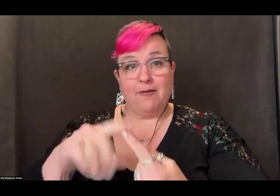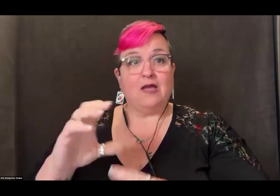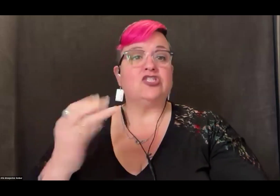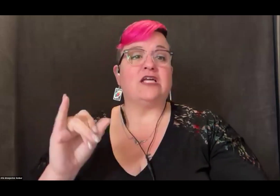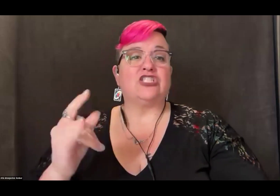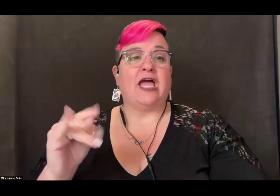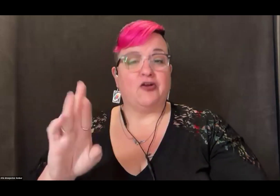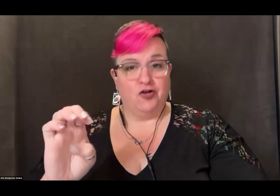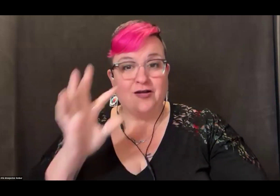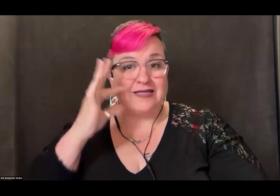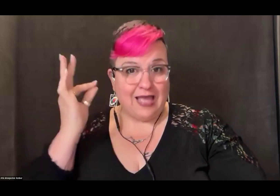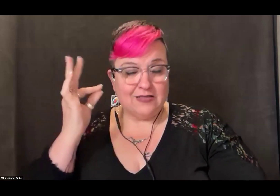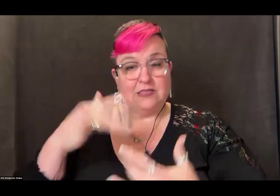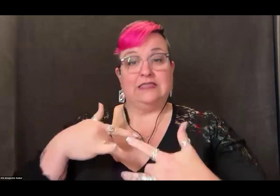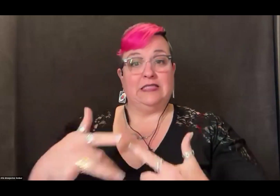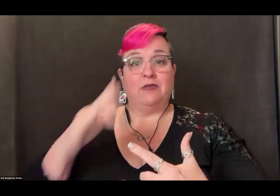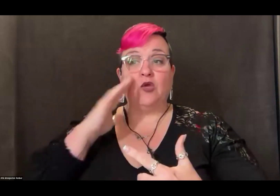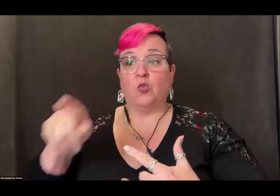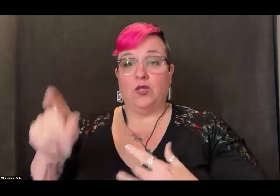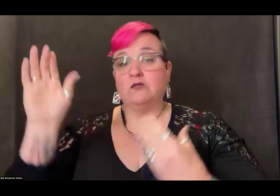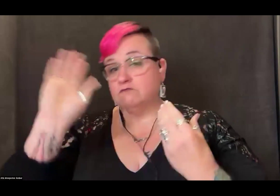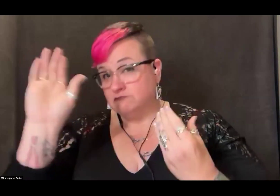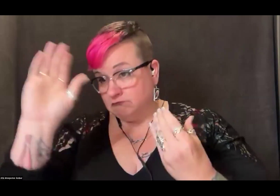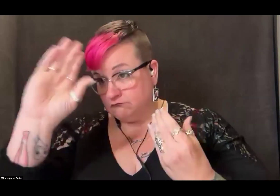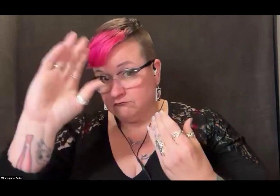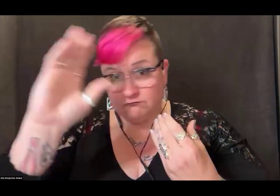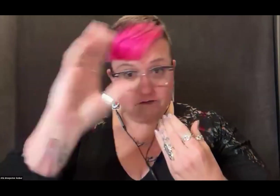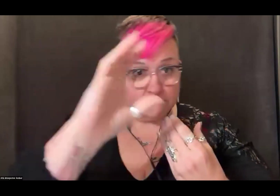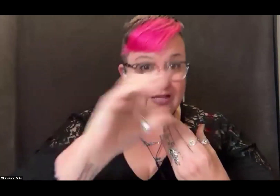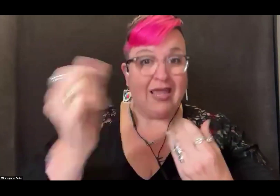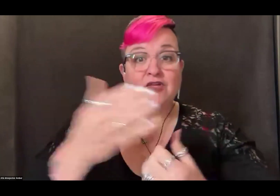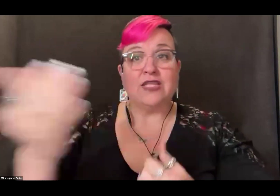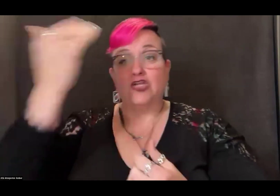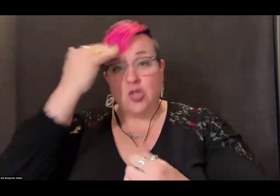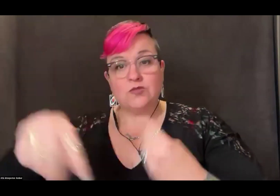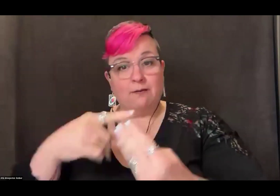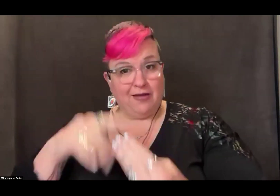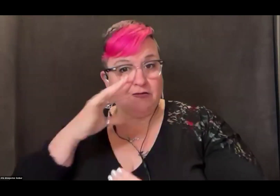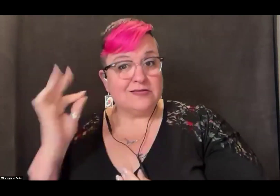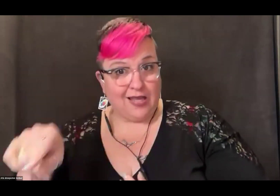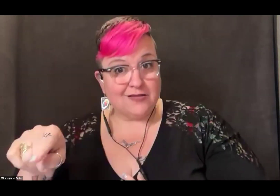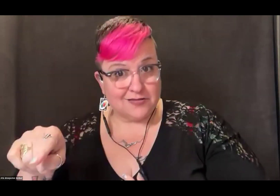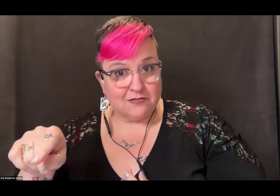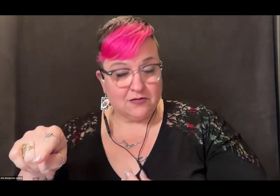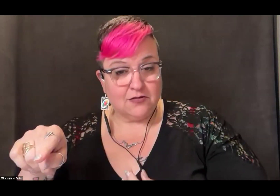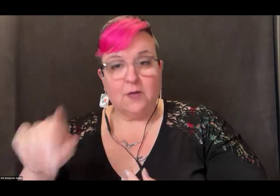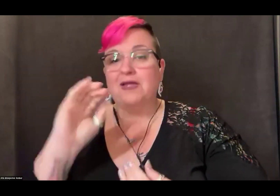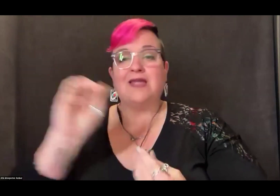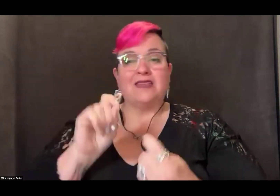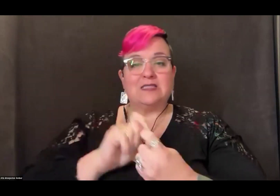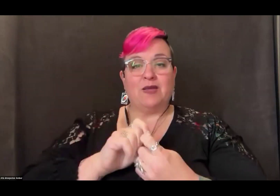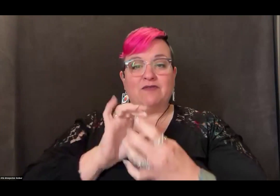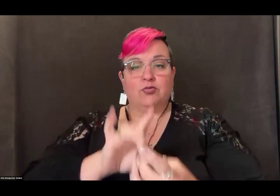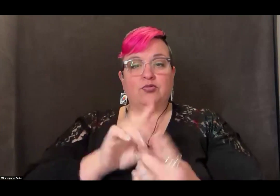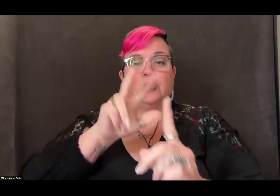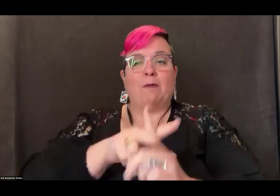Cheshire cats, it's likely going to go out and give you what it knows about Cheshire cats and nothing specific to